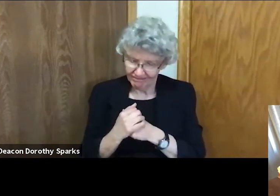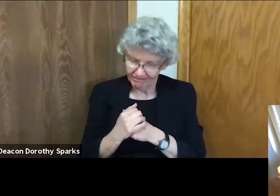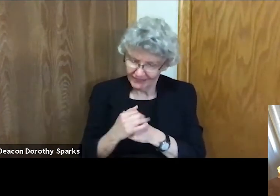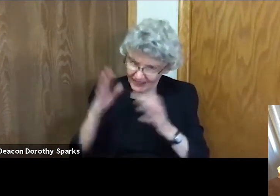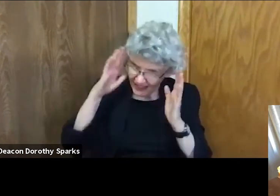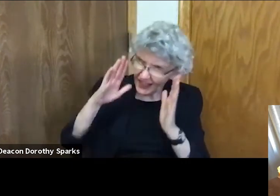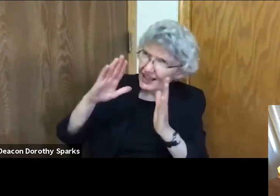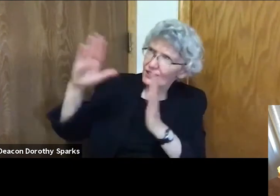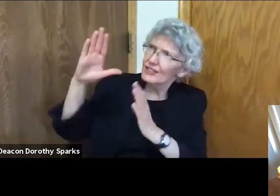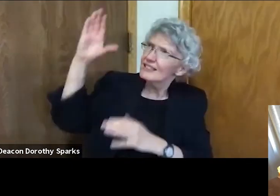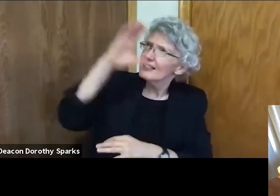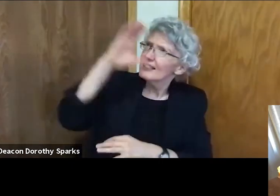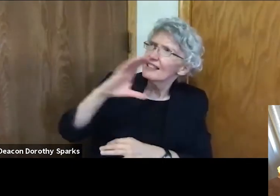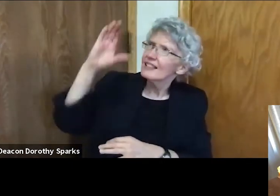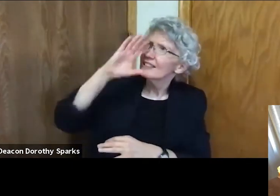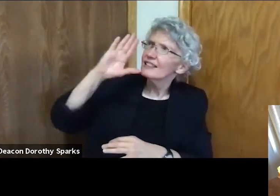Please follow along.